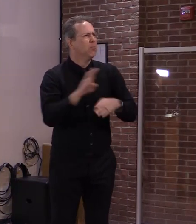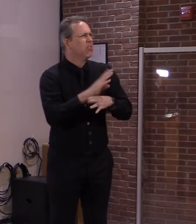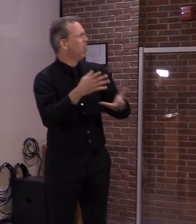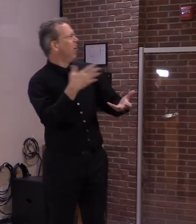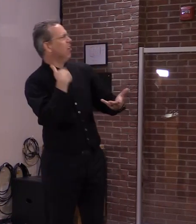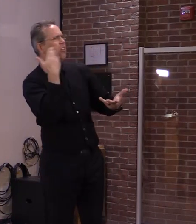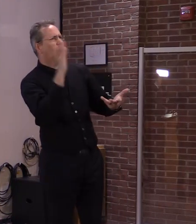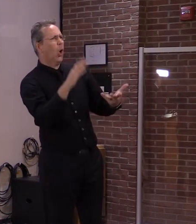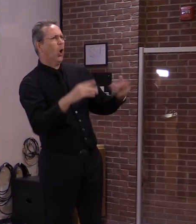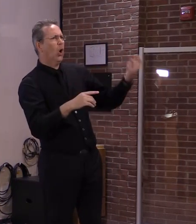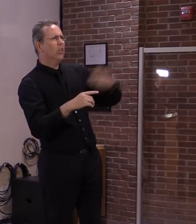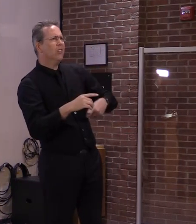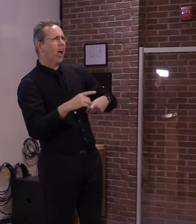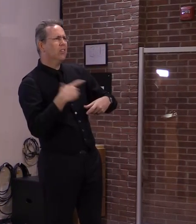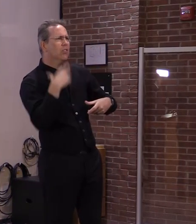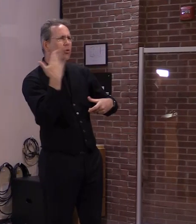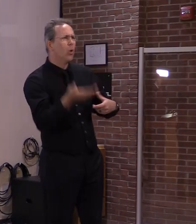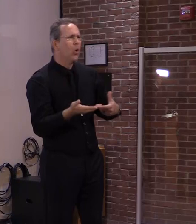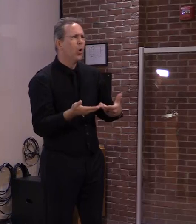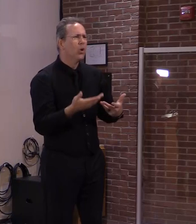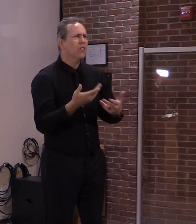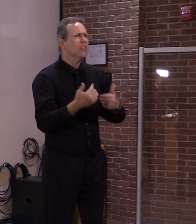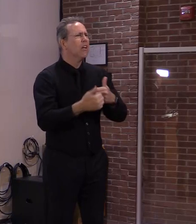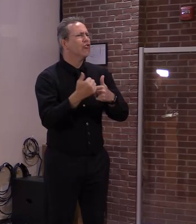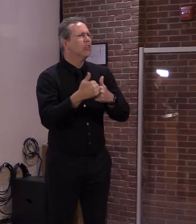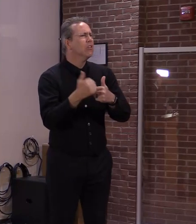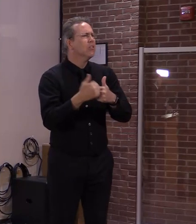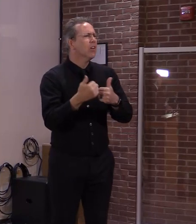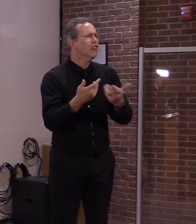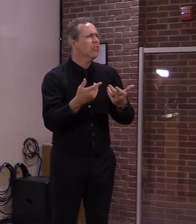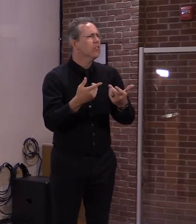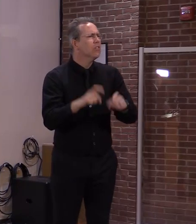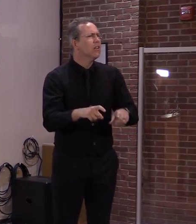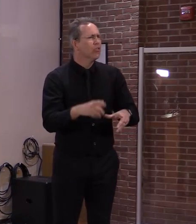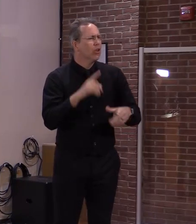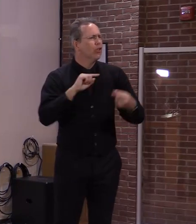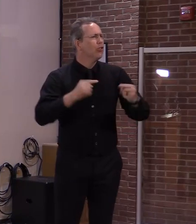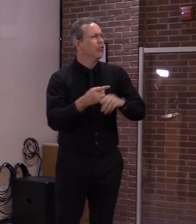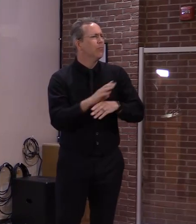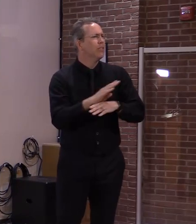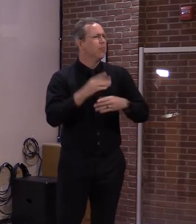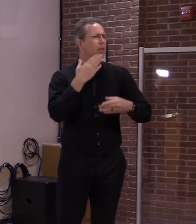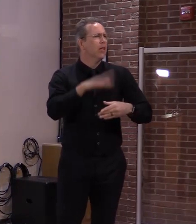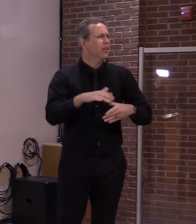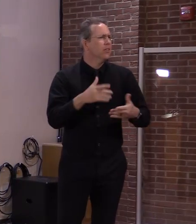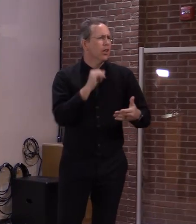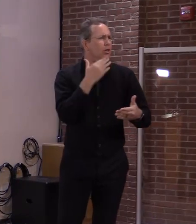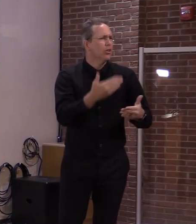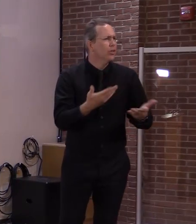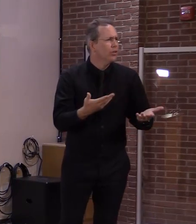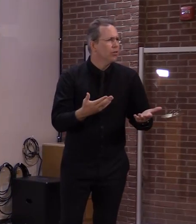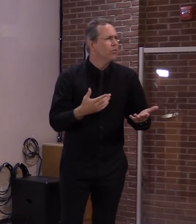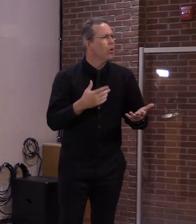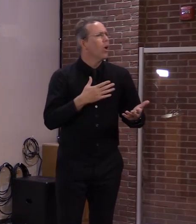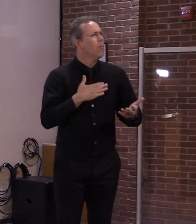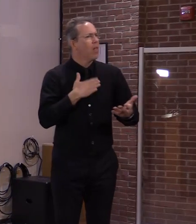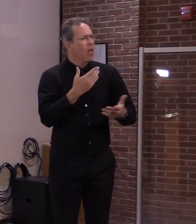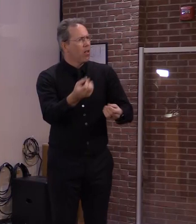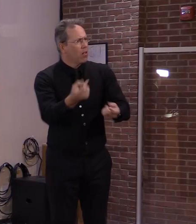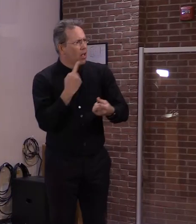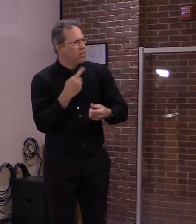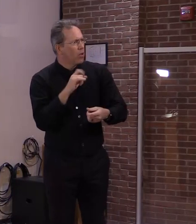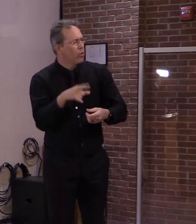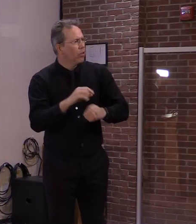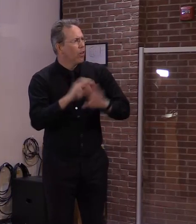in some respects. So I'm happy that they went and clarified that for 2020 and